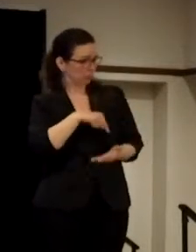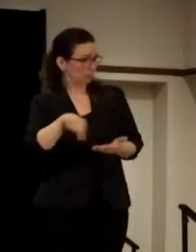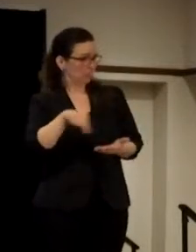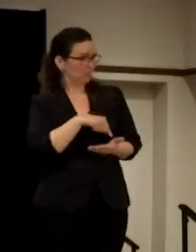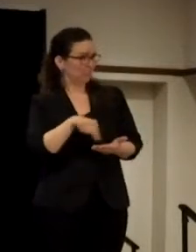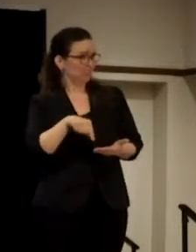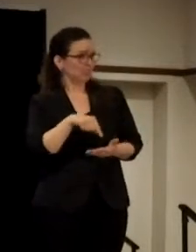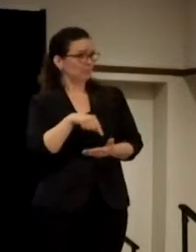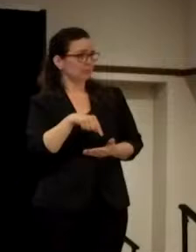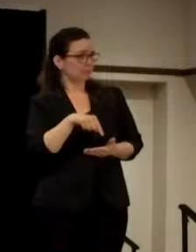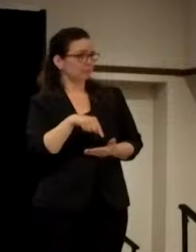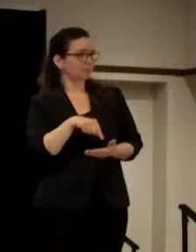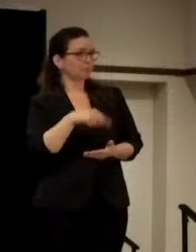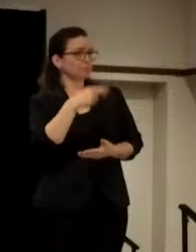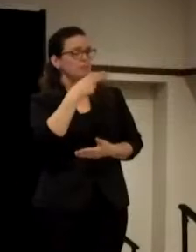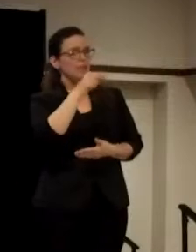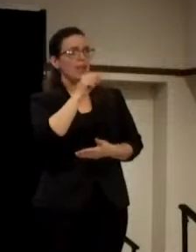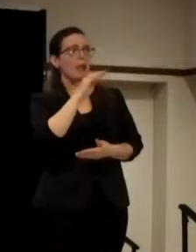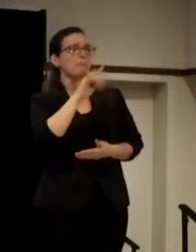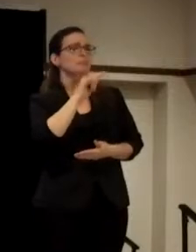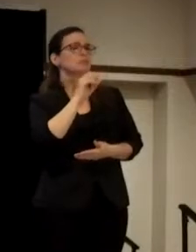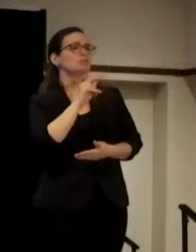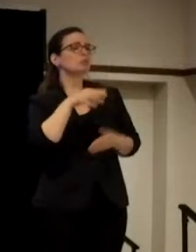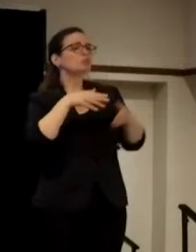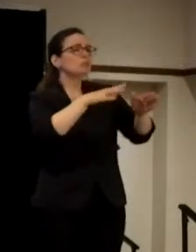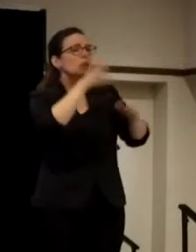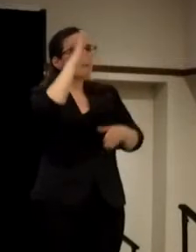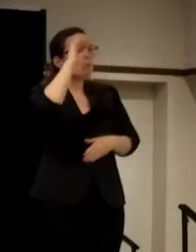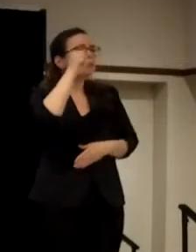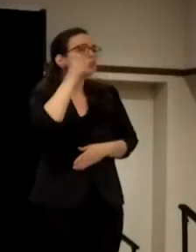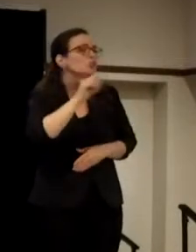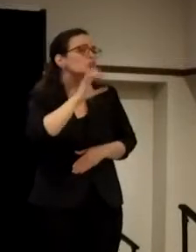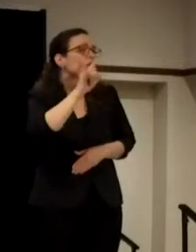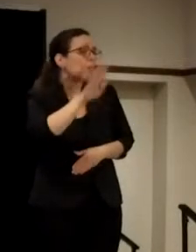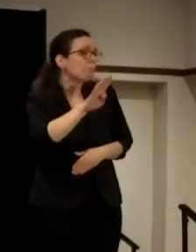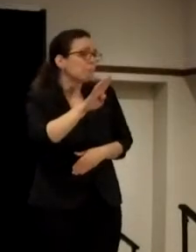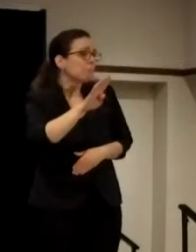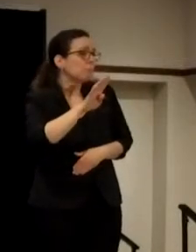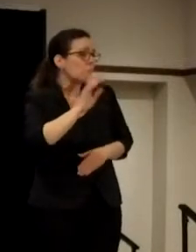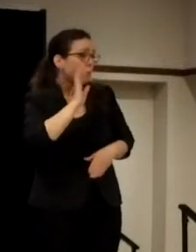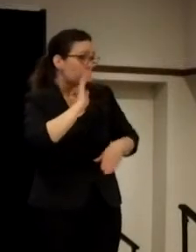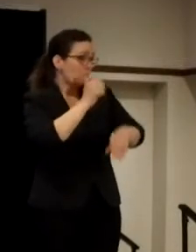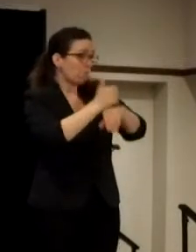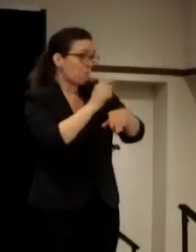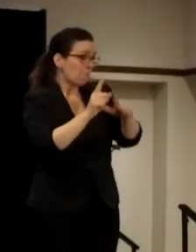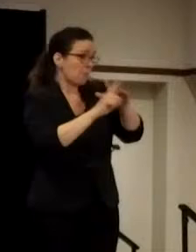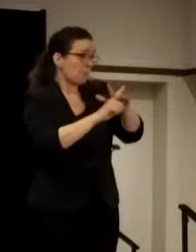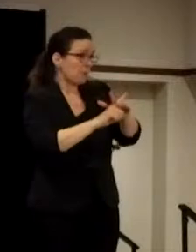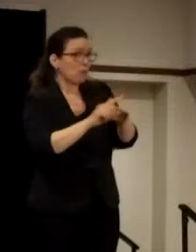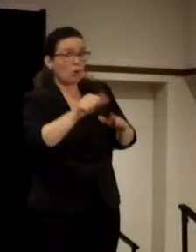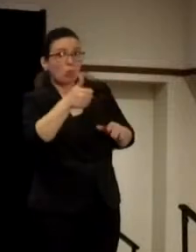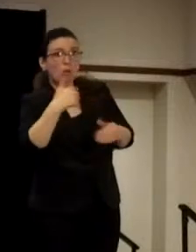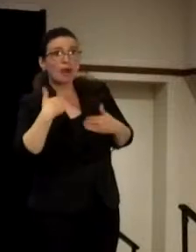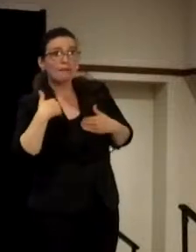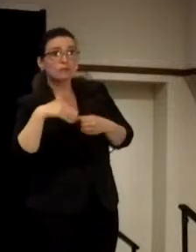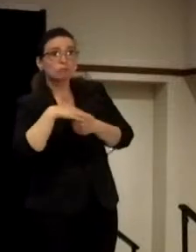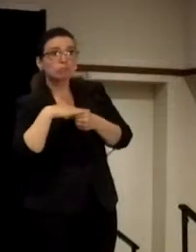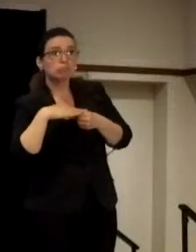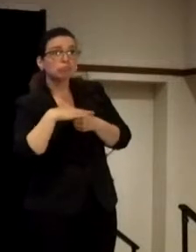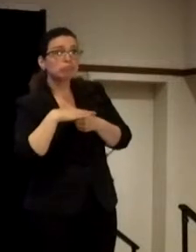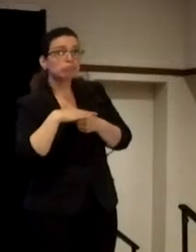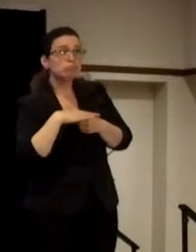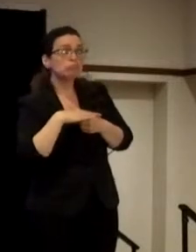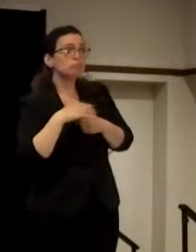Girls. What other areas are you looking at to do pop-ups in? Is it mostly urban neighborhoods? Yeah, so